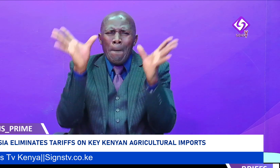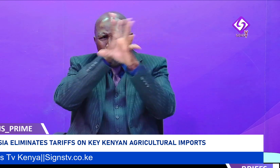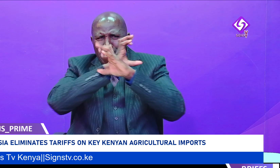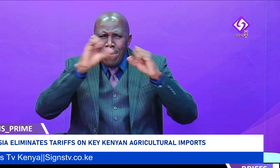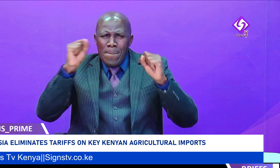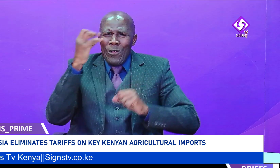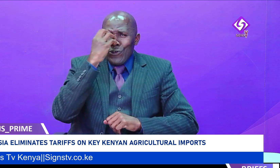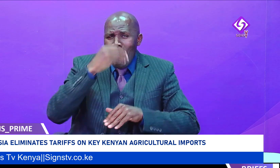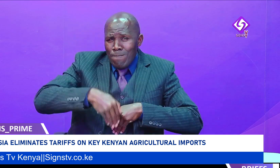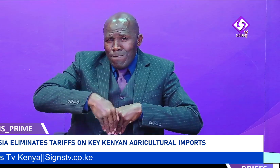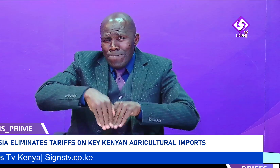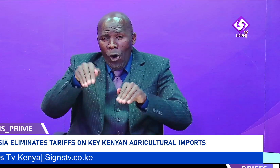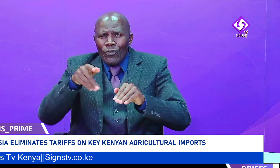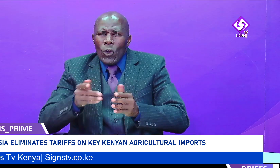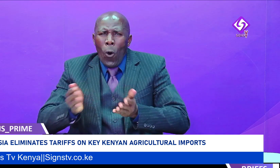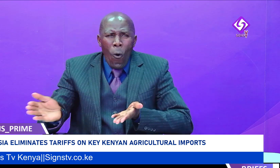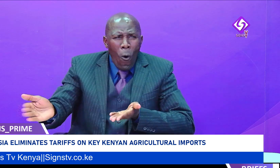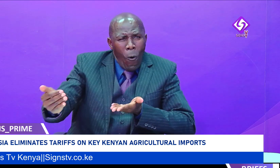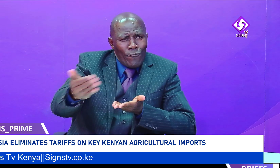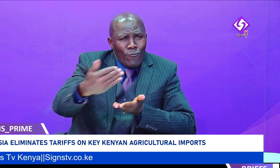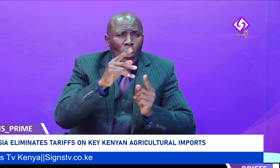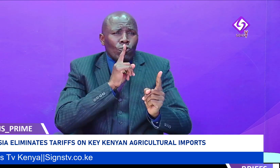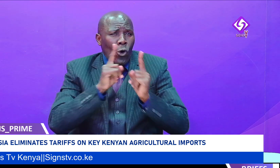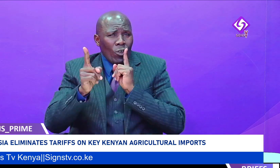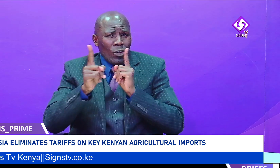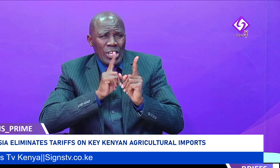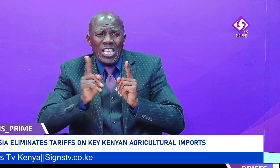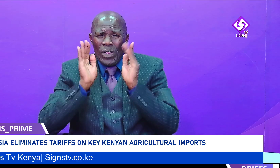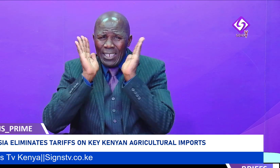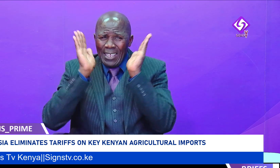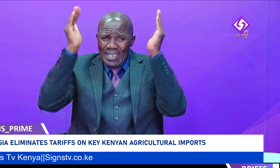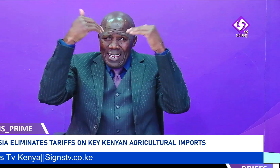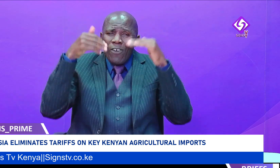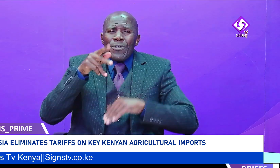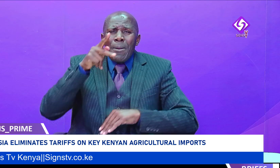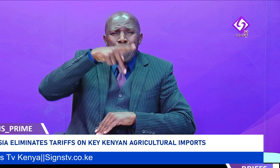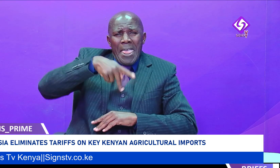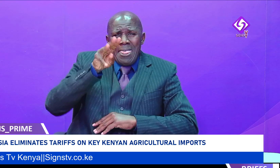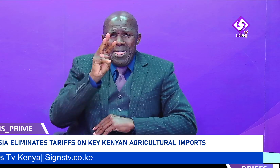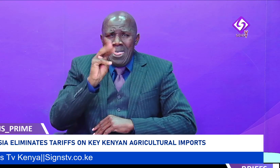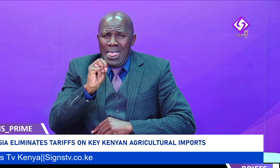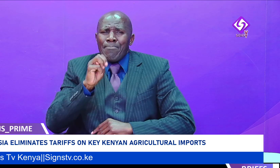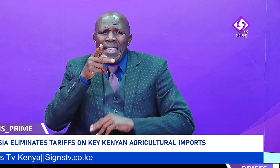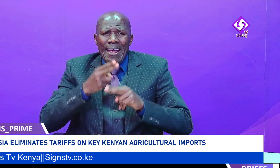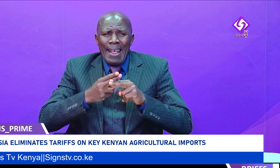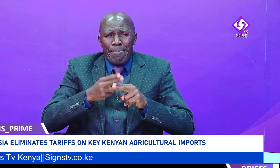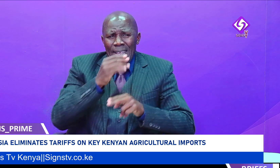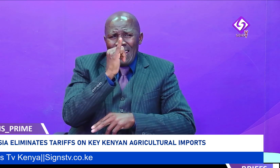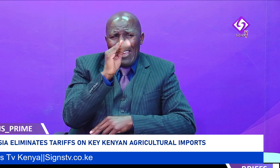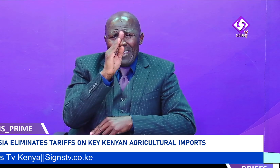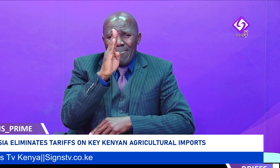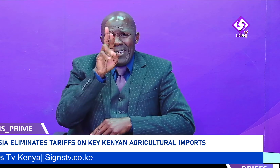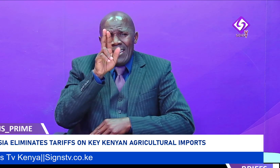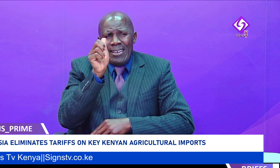The breakthrough was confirmed by President William Ruto following bilateral talks with Malaysian